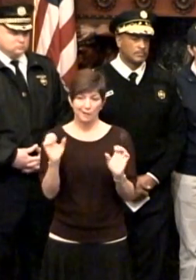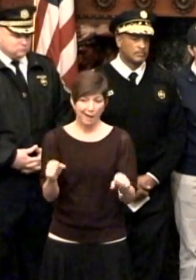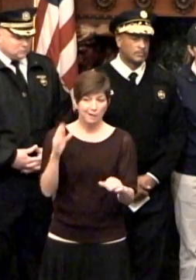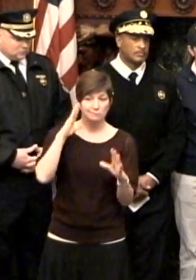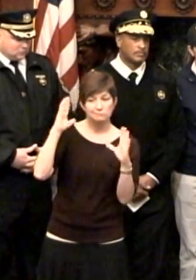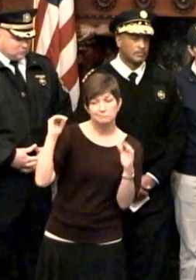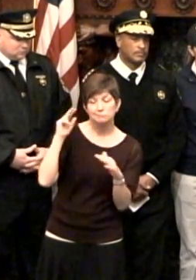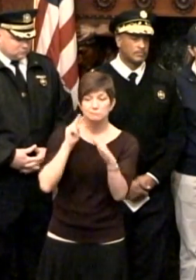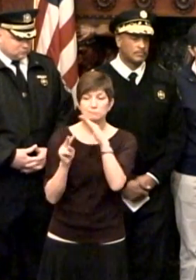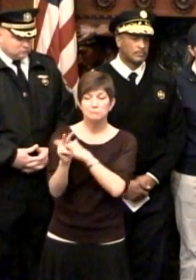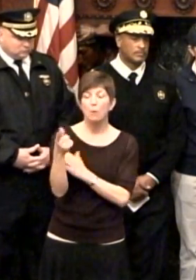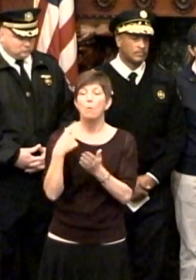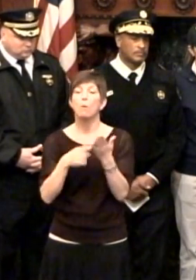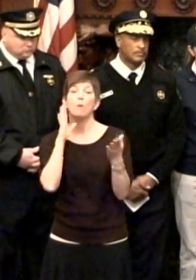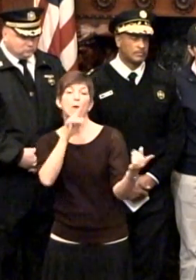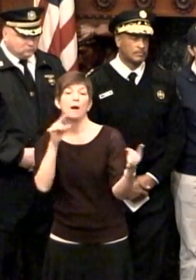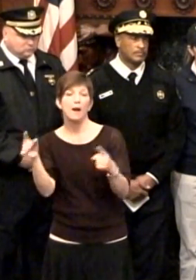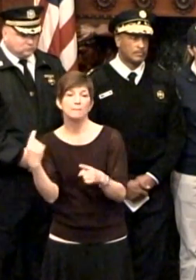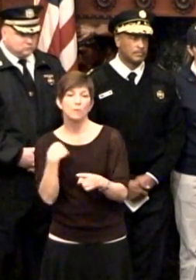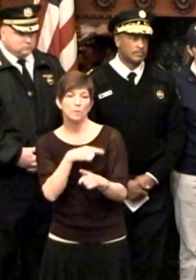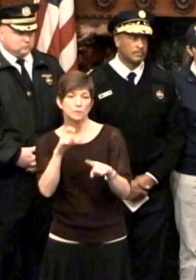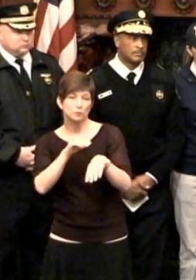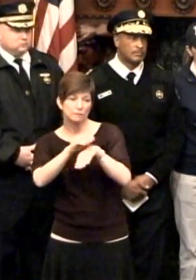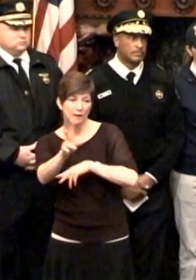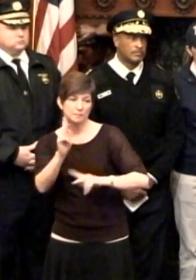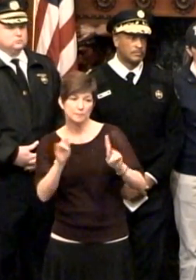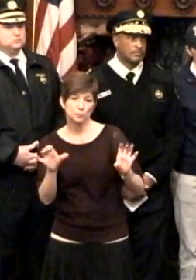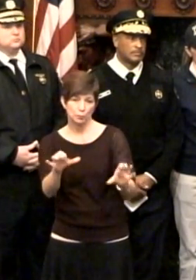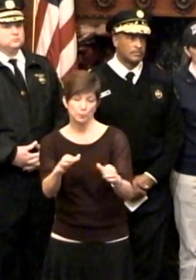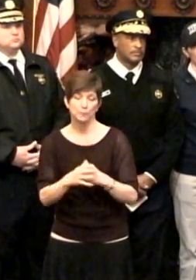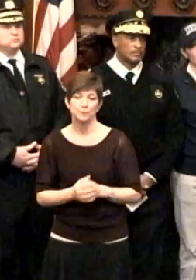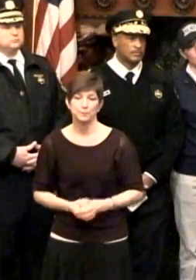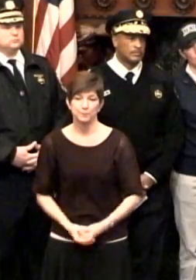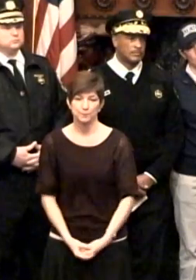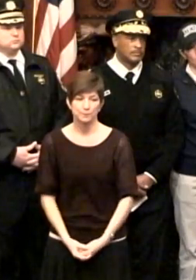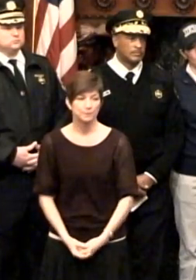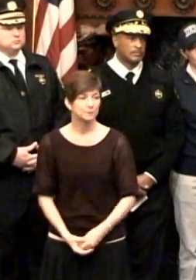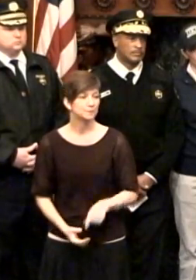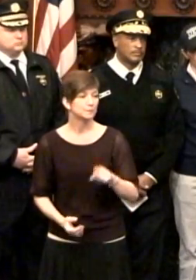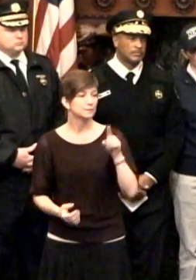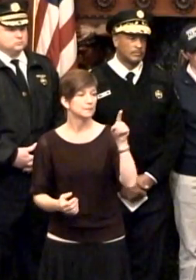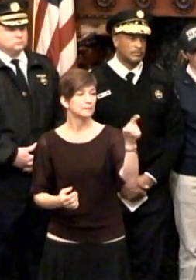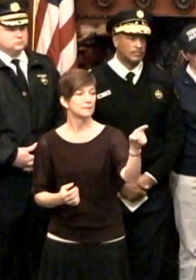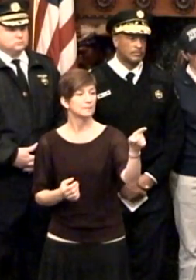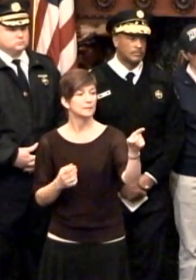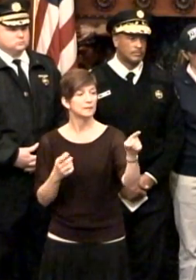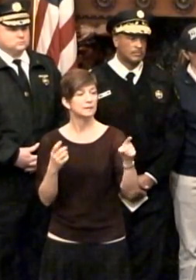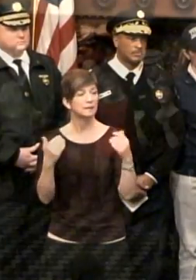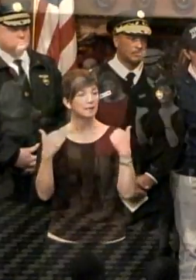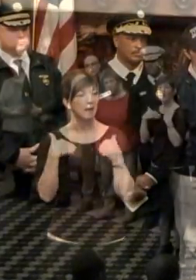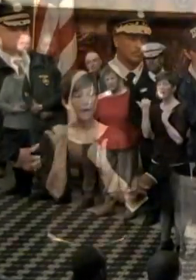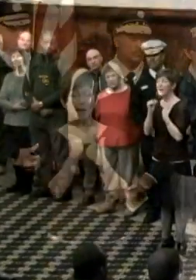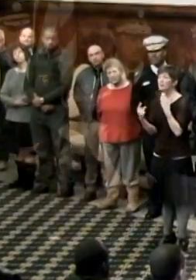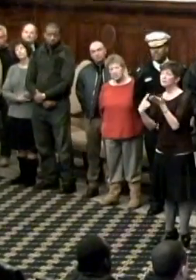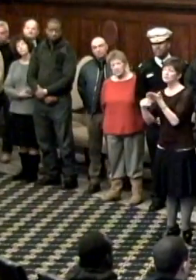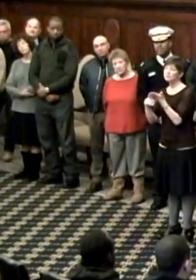predict what might happen and what we should advise folks to do. Yes, ma'am.